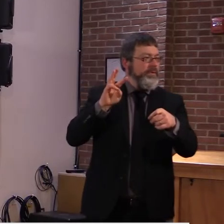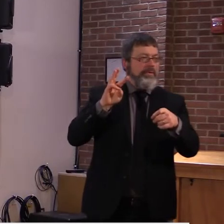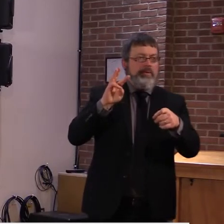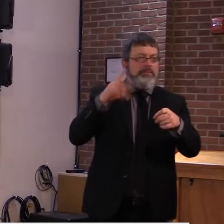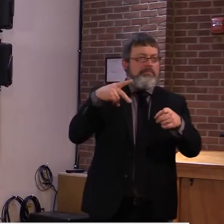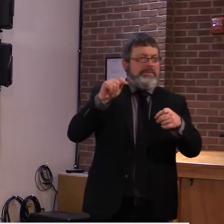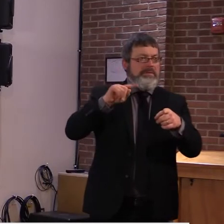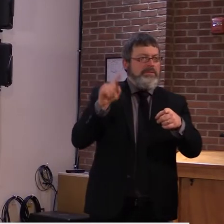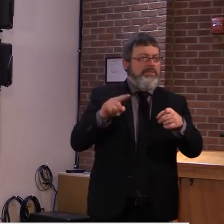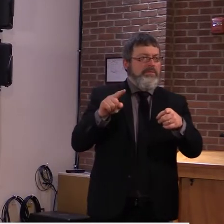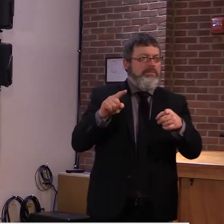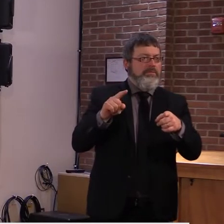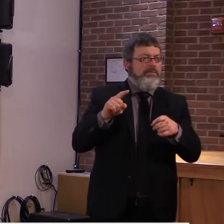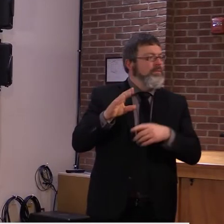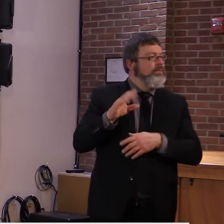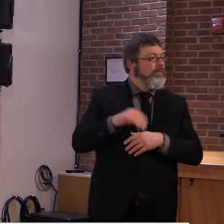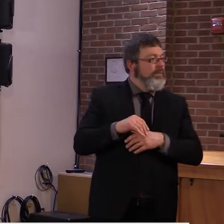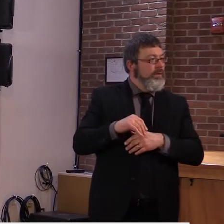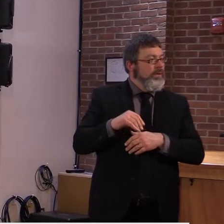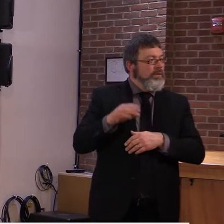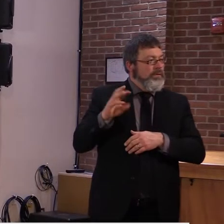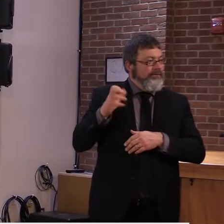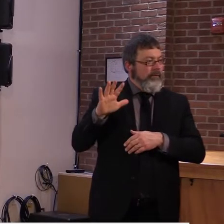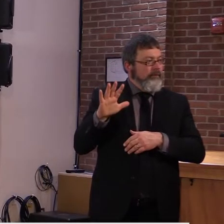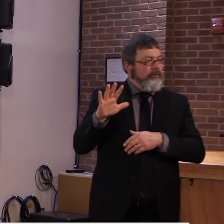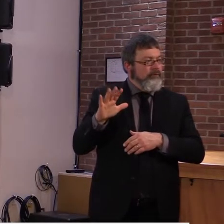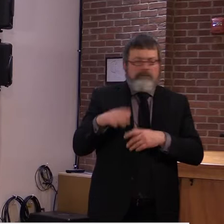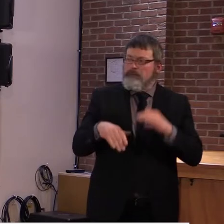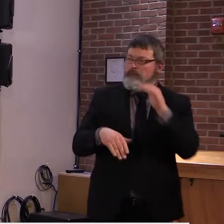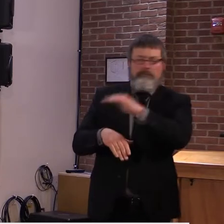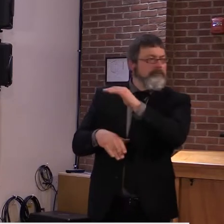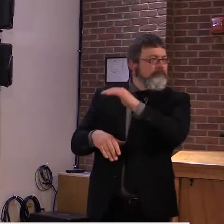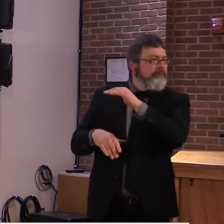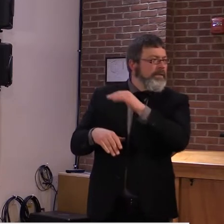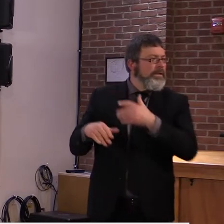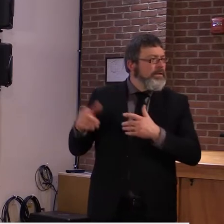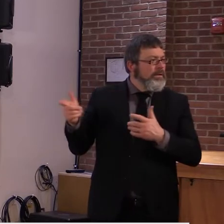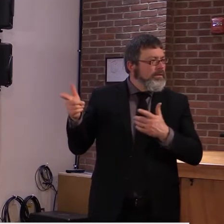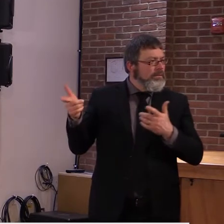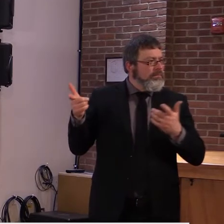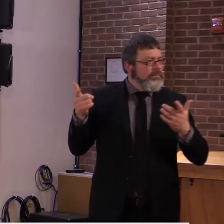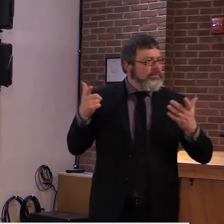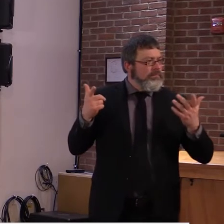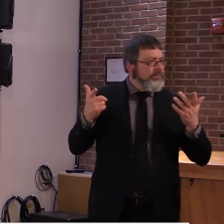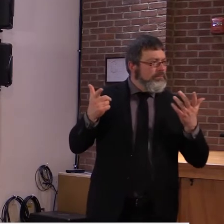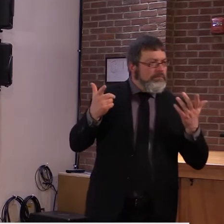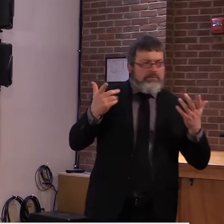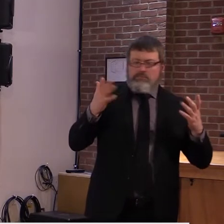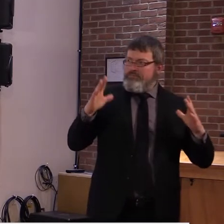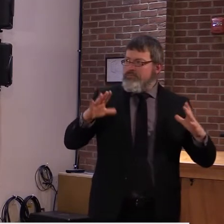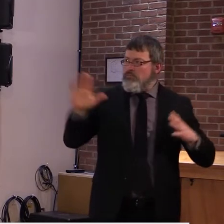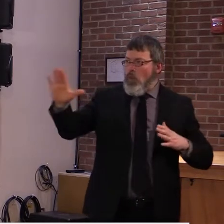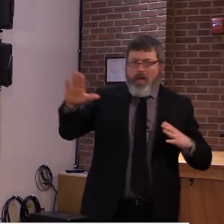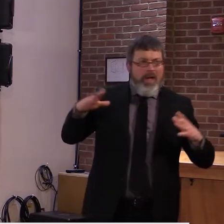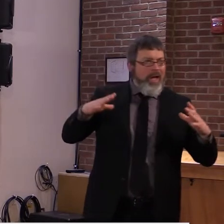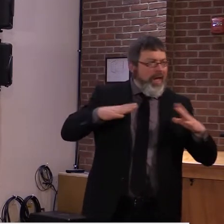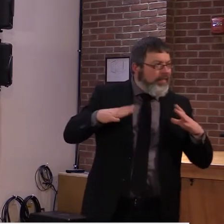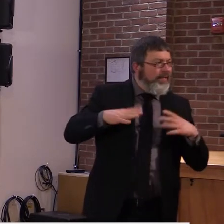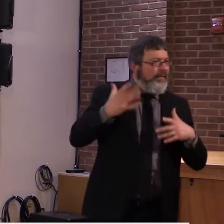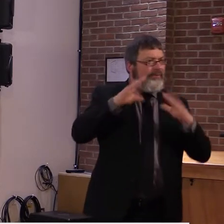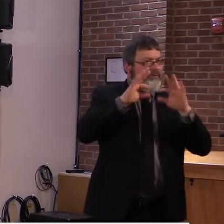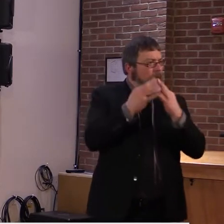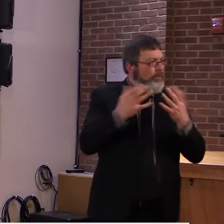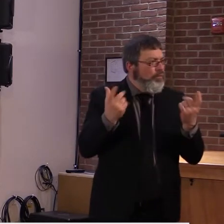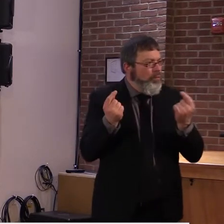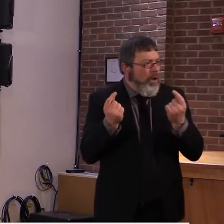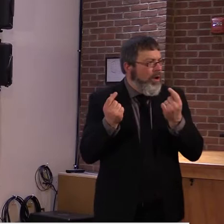Question for Governor Scott. How do you plan to spend the holiday? Are you planning to take advantage of your new guidance that families can gather with one other household?